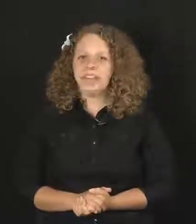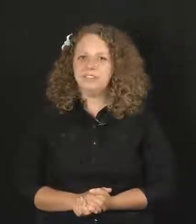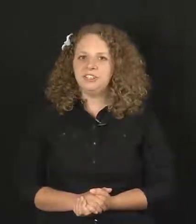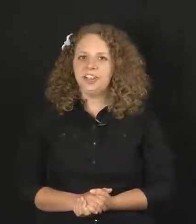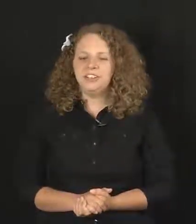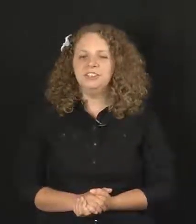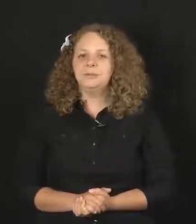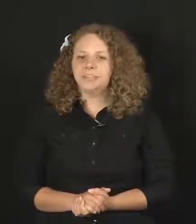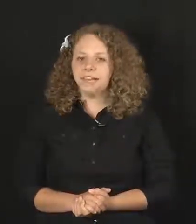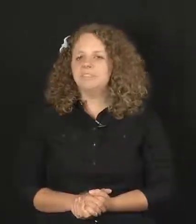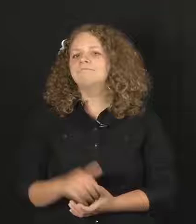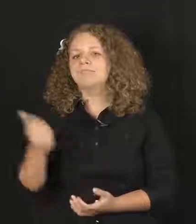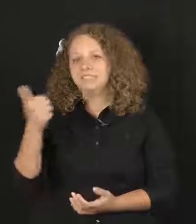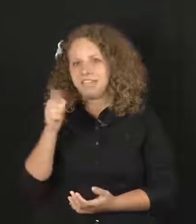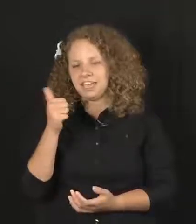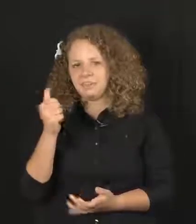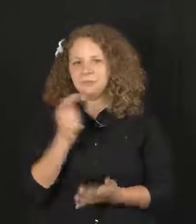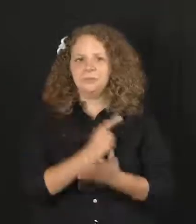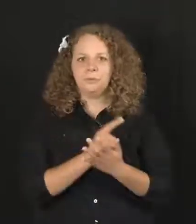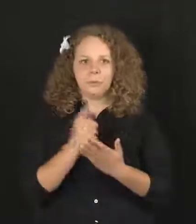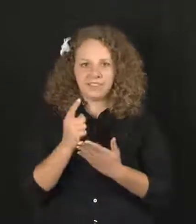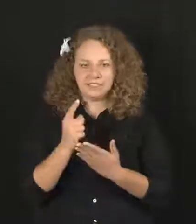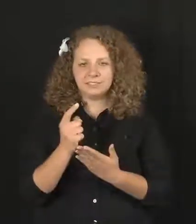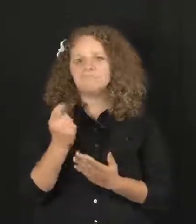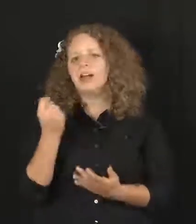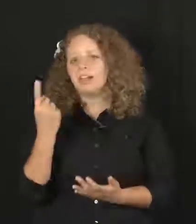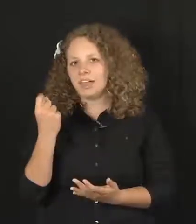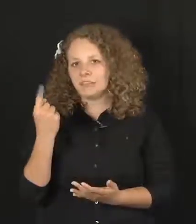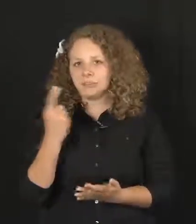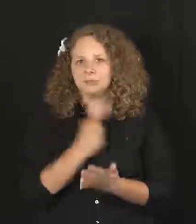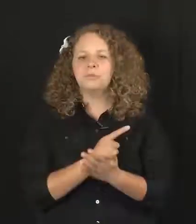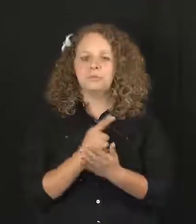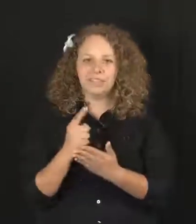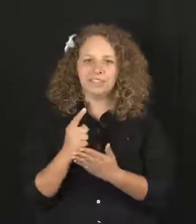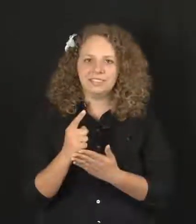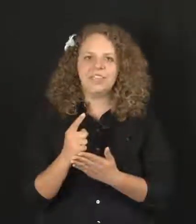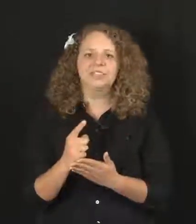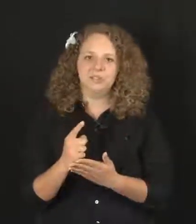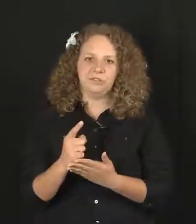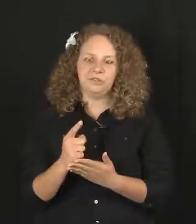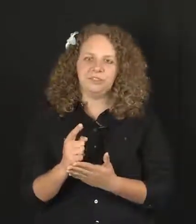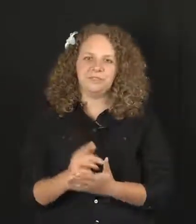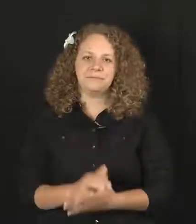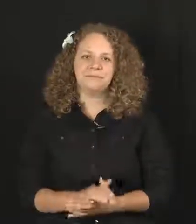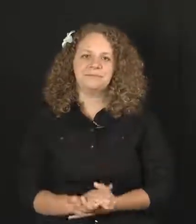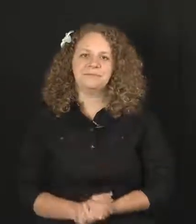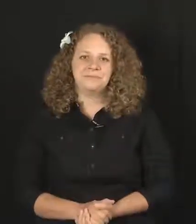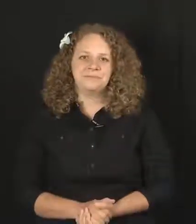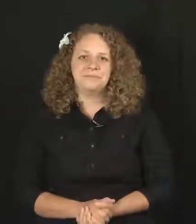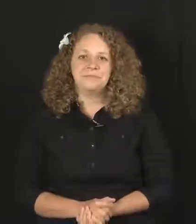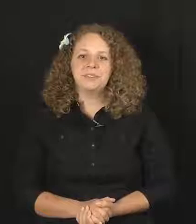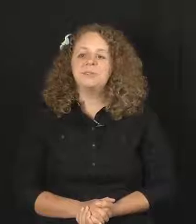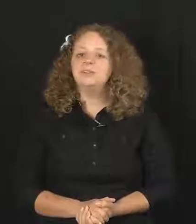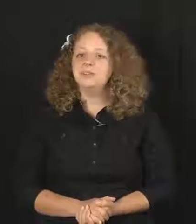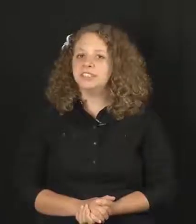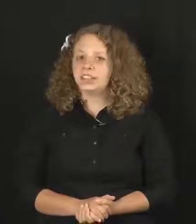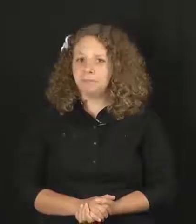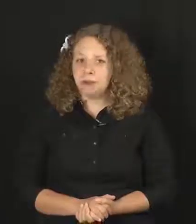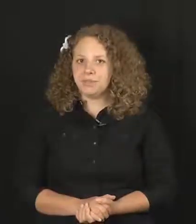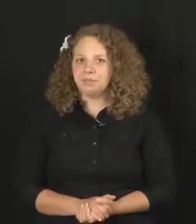After 9, you will sign 10 weeks, 11 weeks, and so forth. When you are signing months,